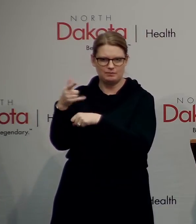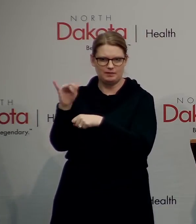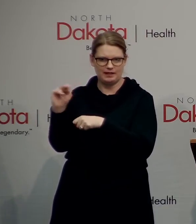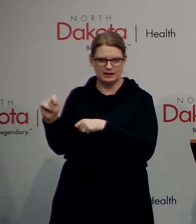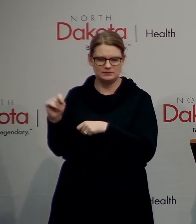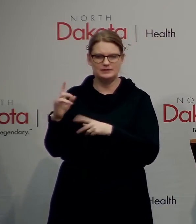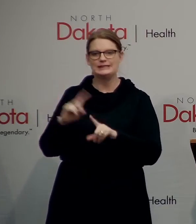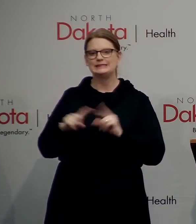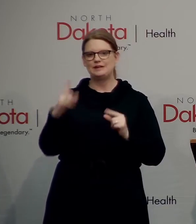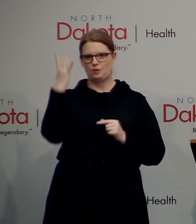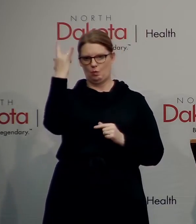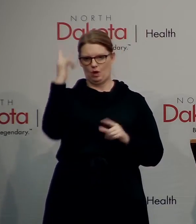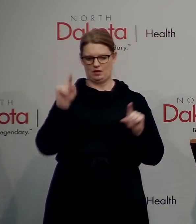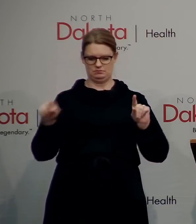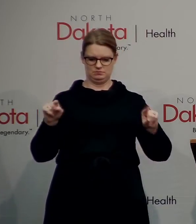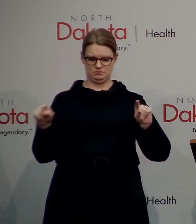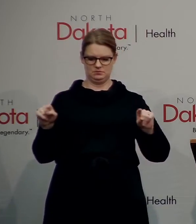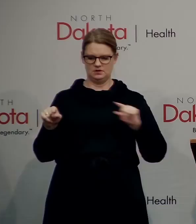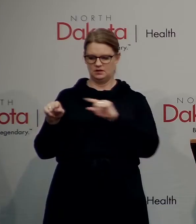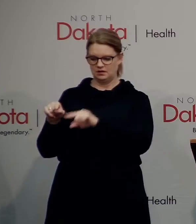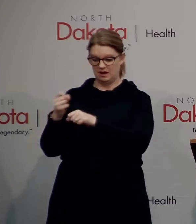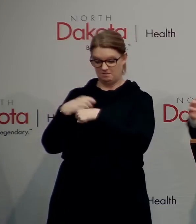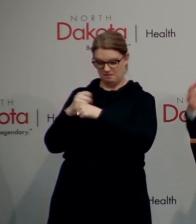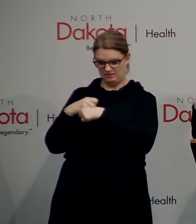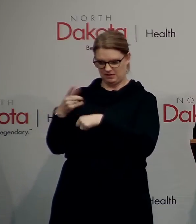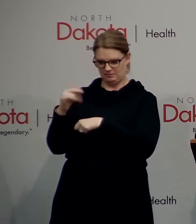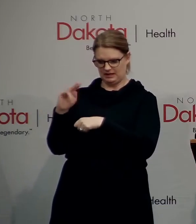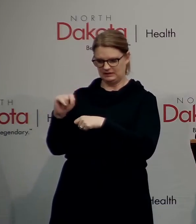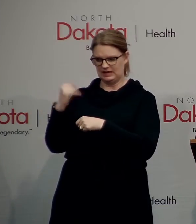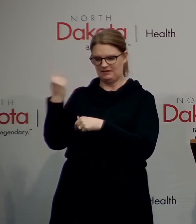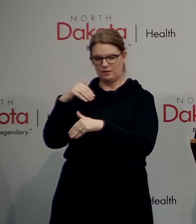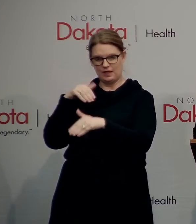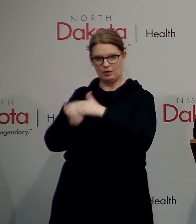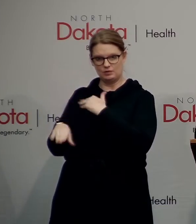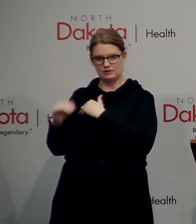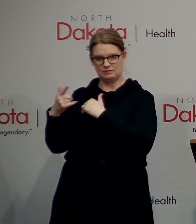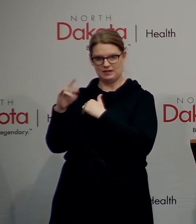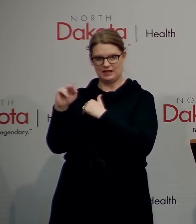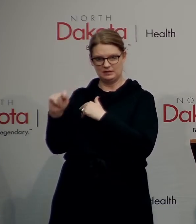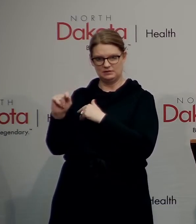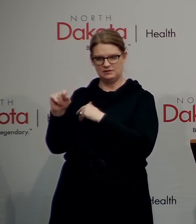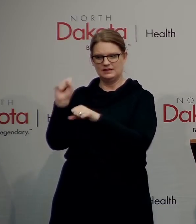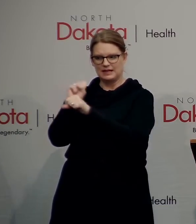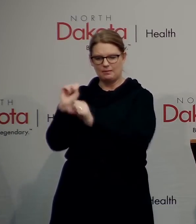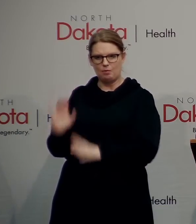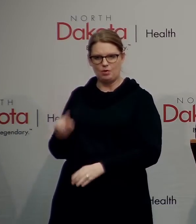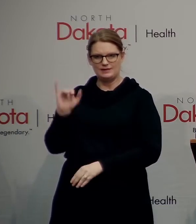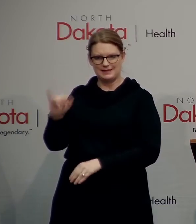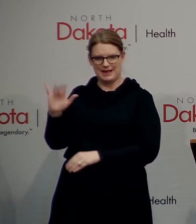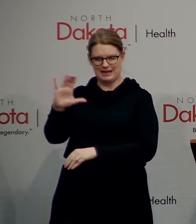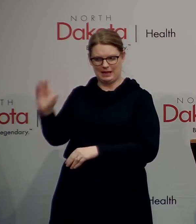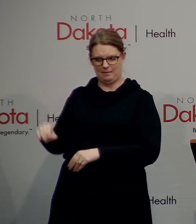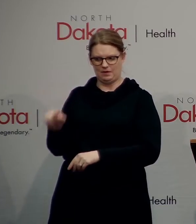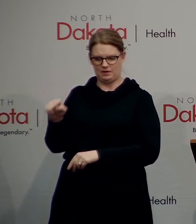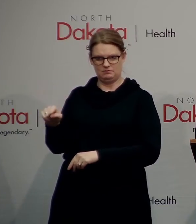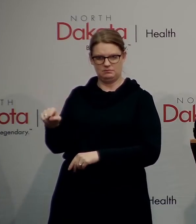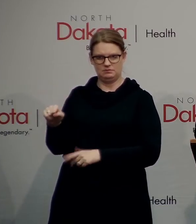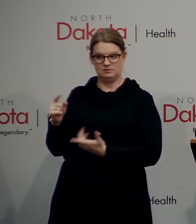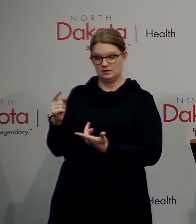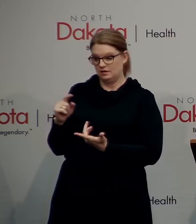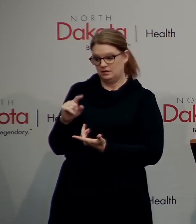it's different. A manufacturing plant in North Dakota, everybody that walks into that plant is an employee of that company. That company